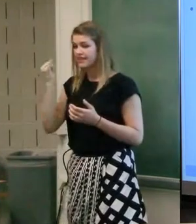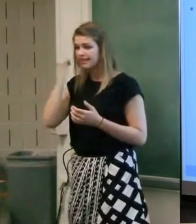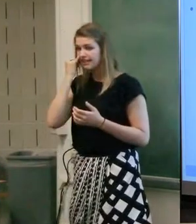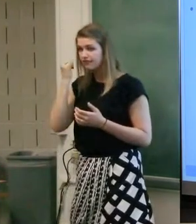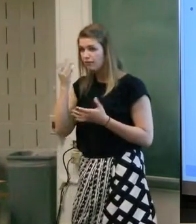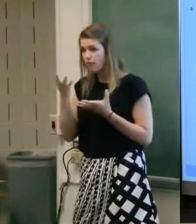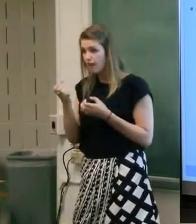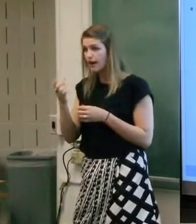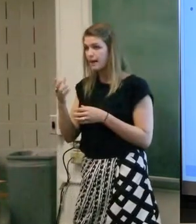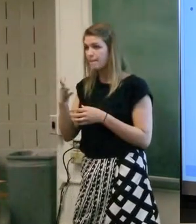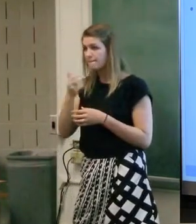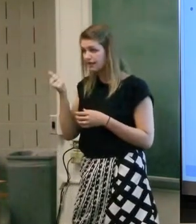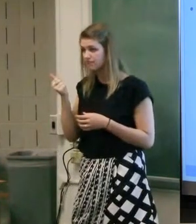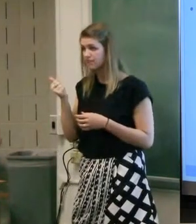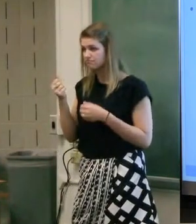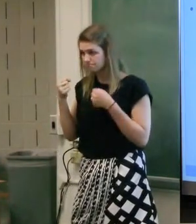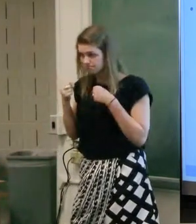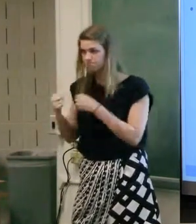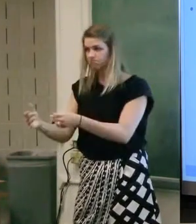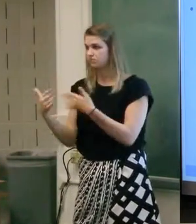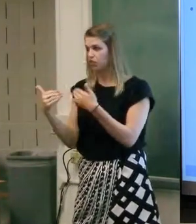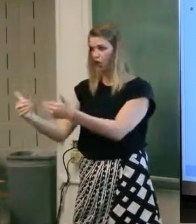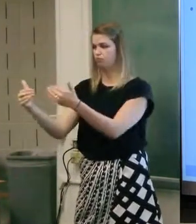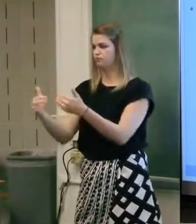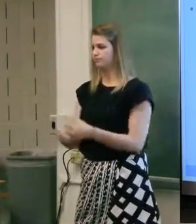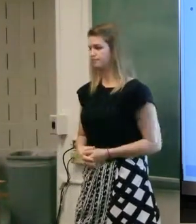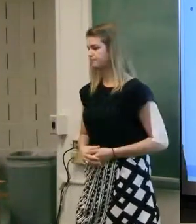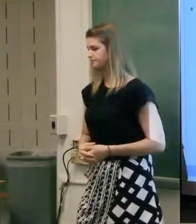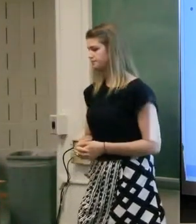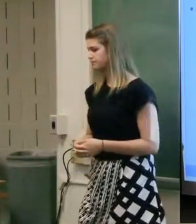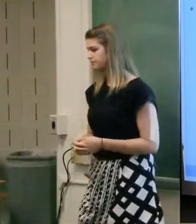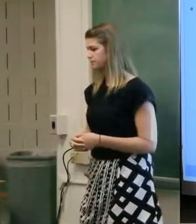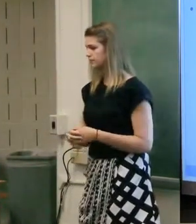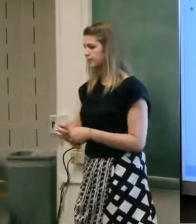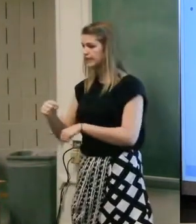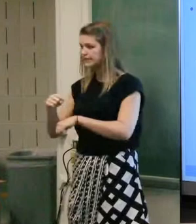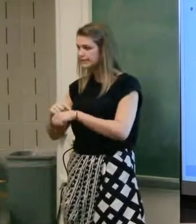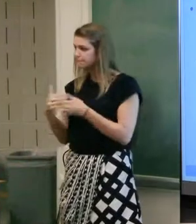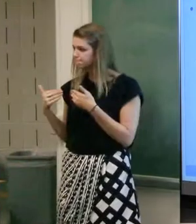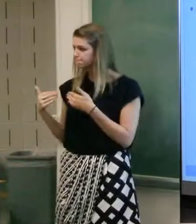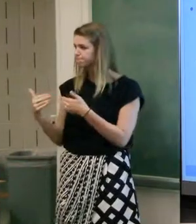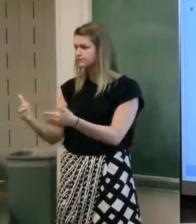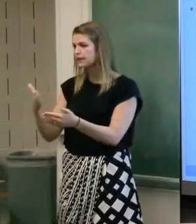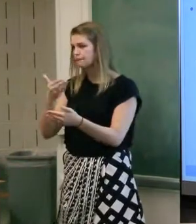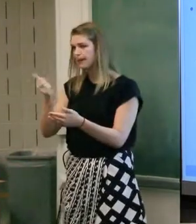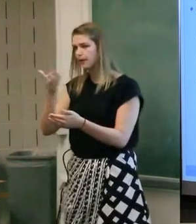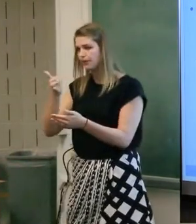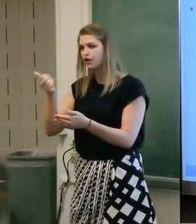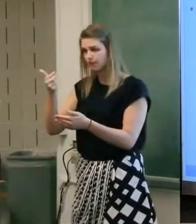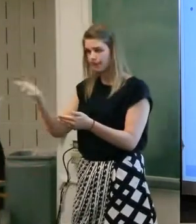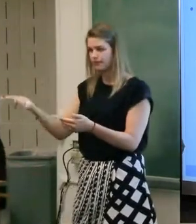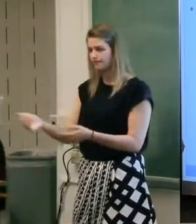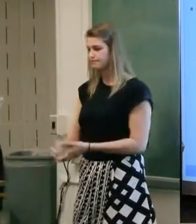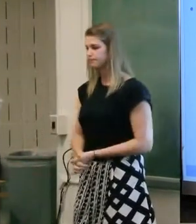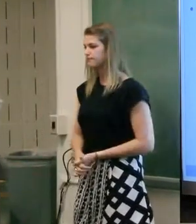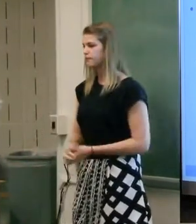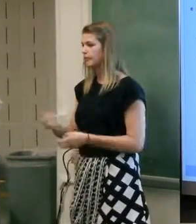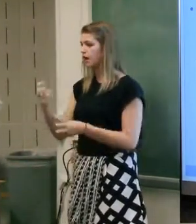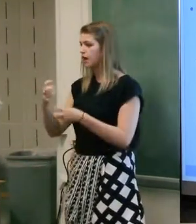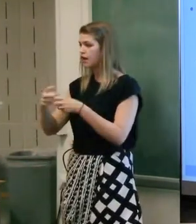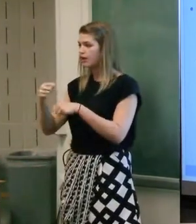basically practice. So I ended up doing it, and as time went on, I did get better. Another hard